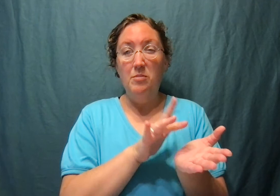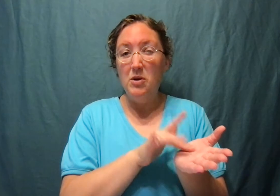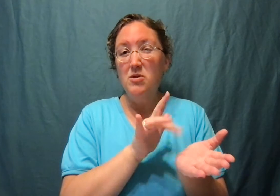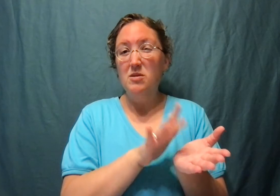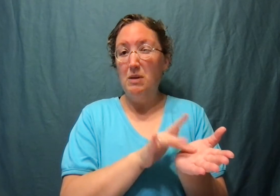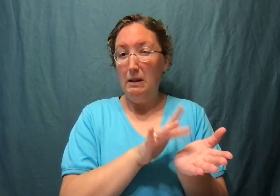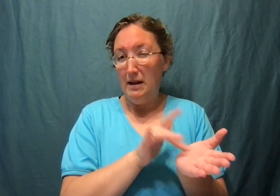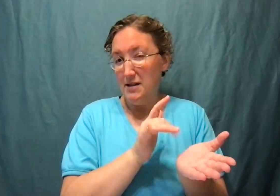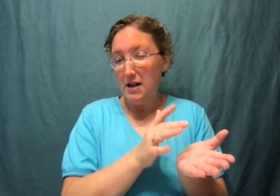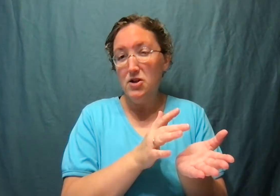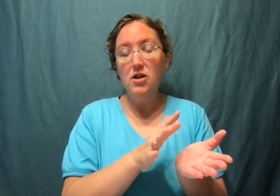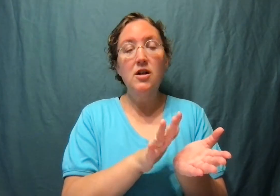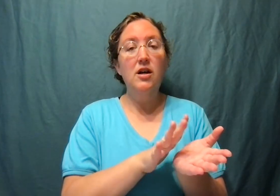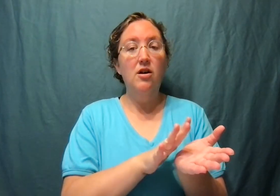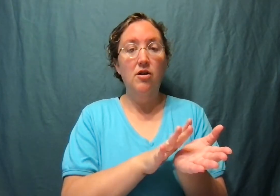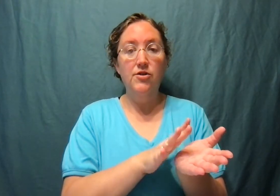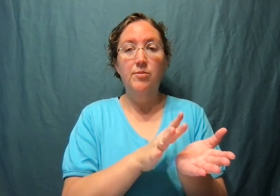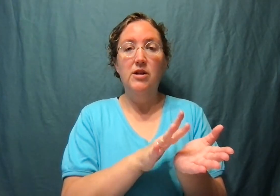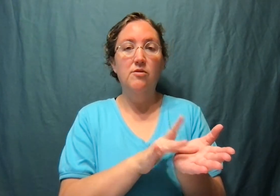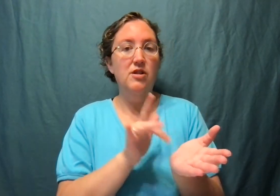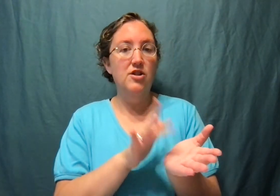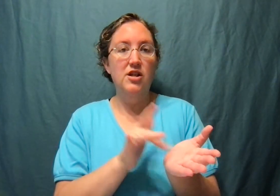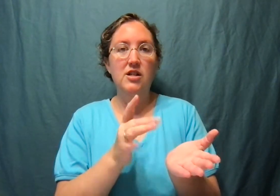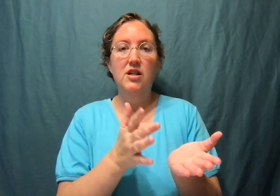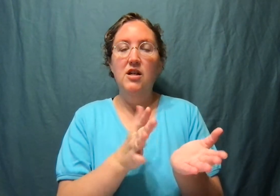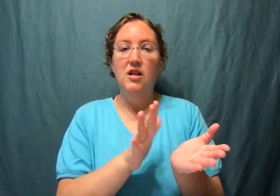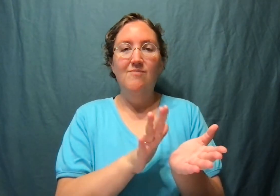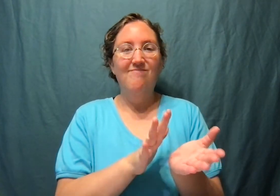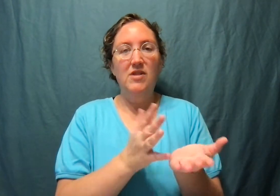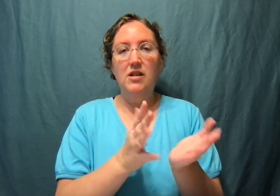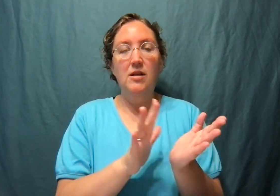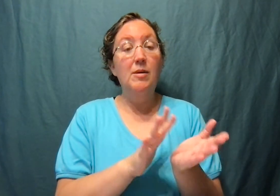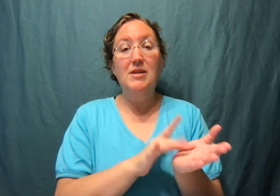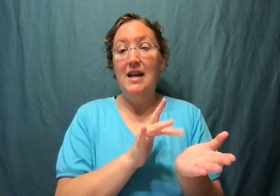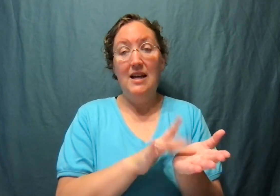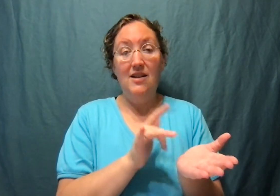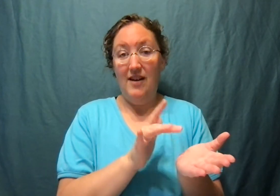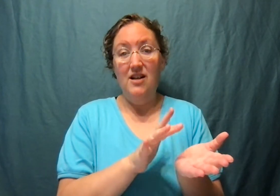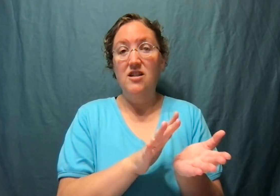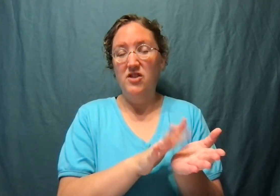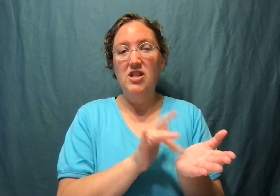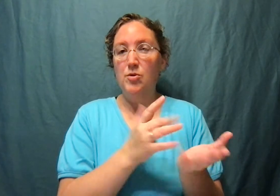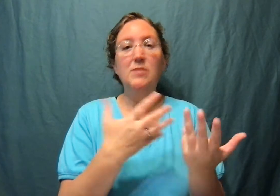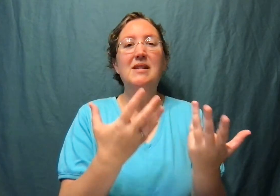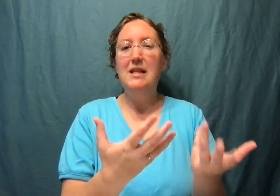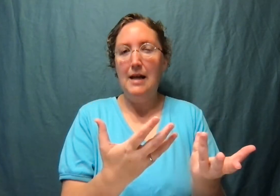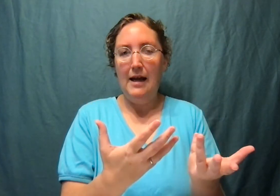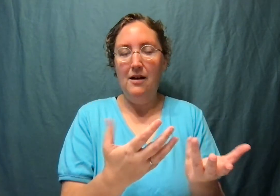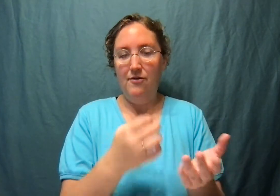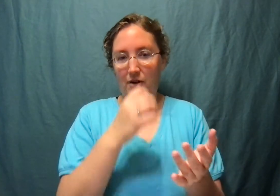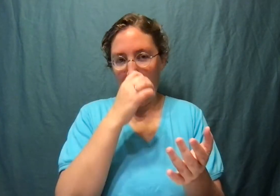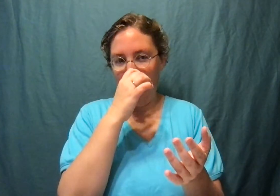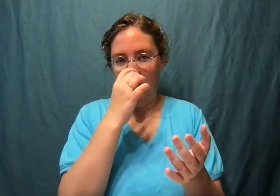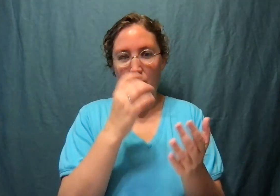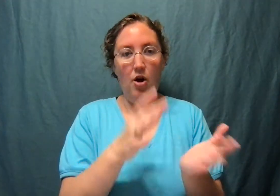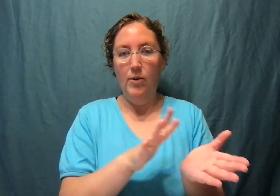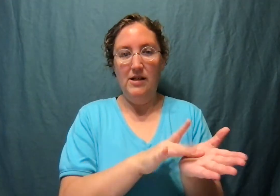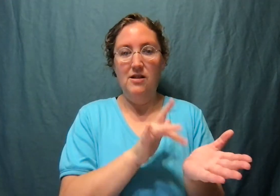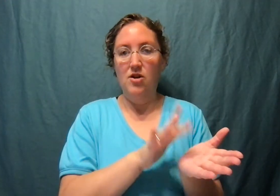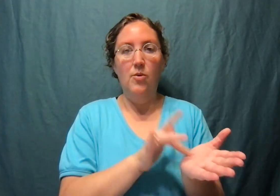abuse, molestation. It can also be used in just somebody was taking advantage of a situation, but it's a negative connotation always. This is